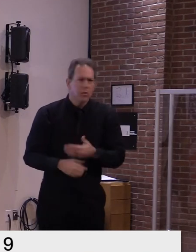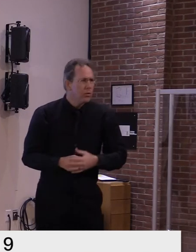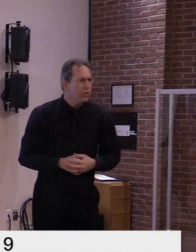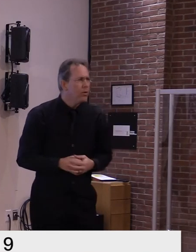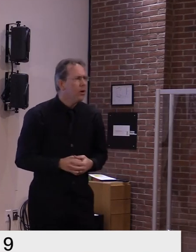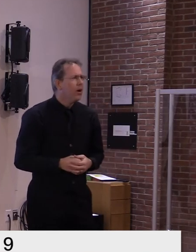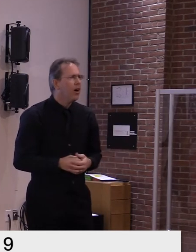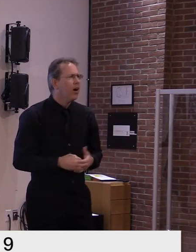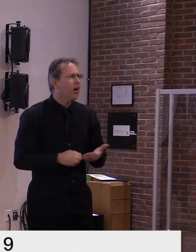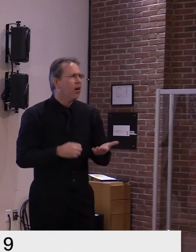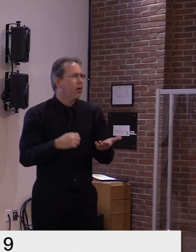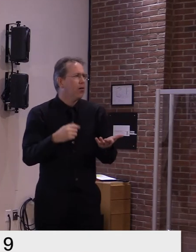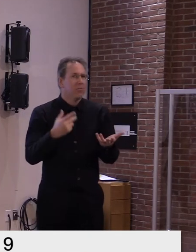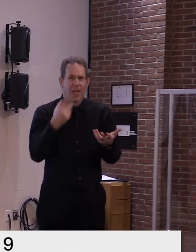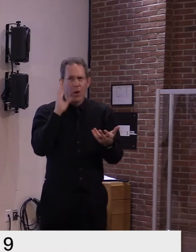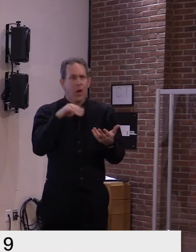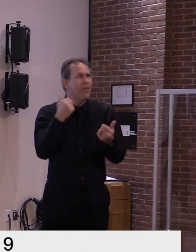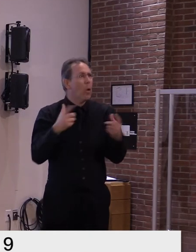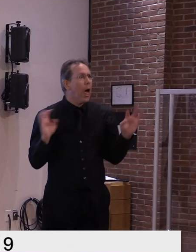it's time to move on?